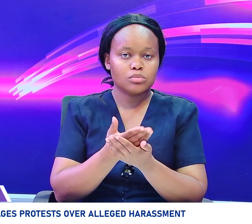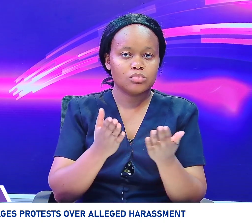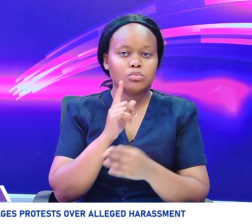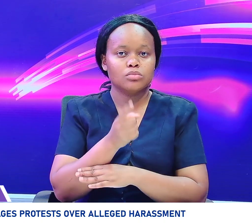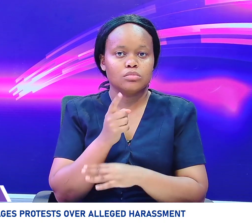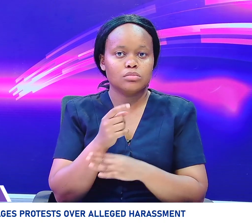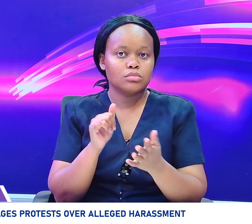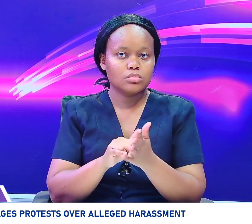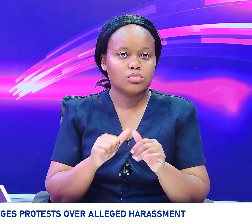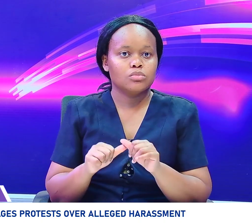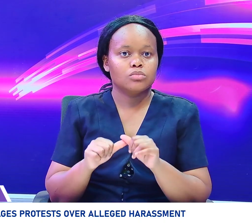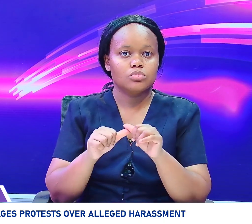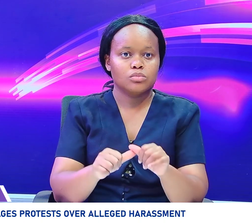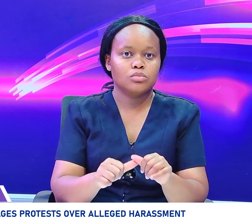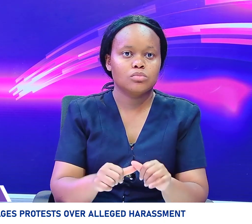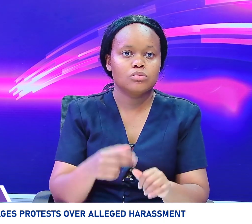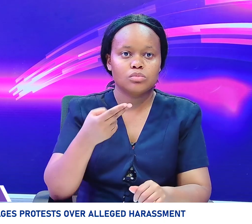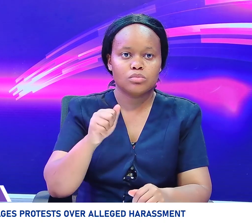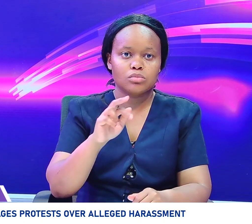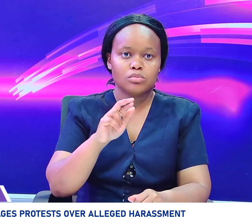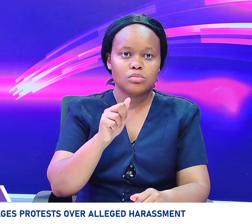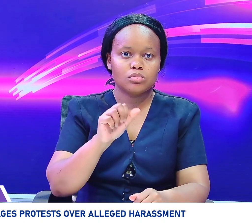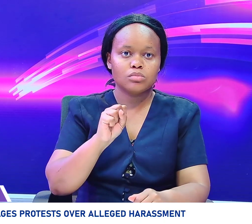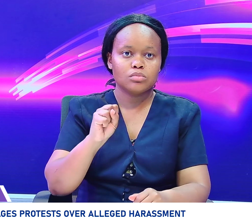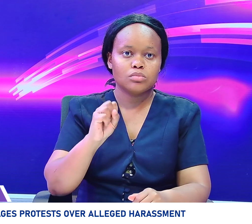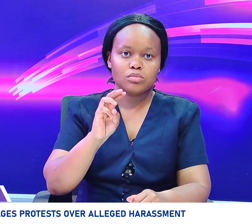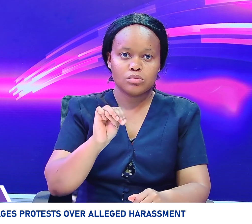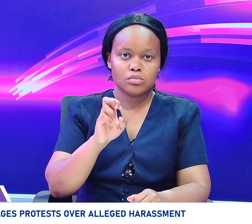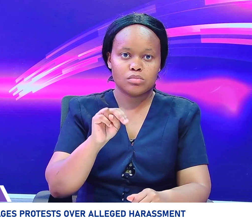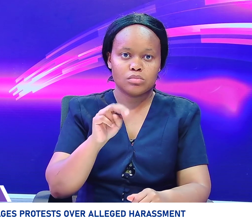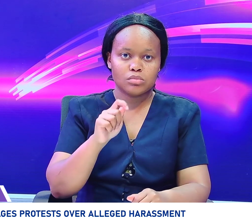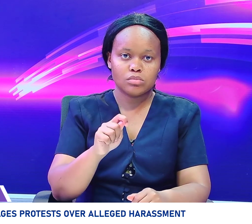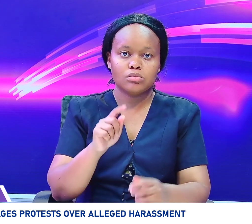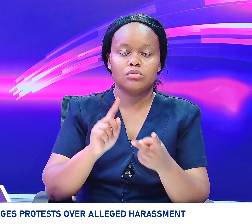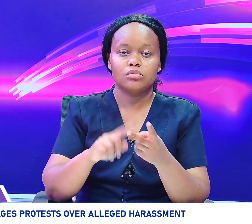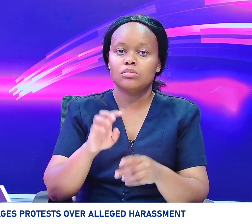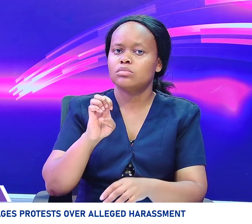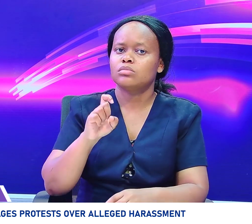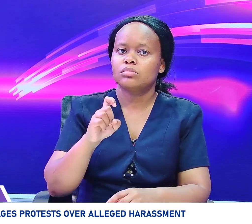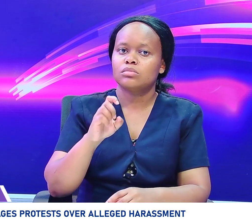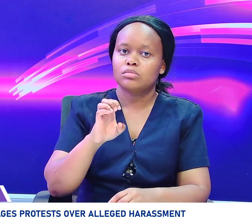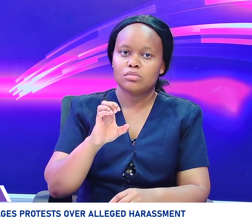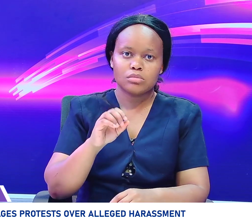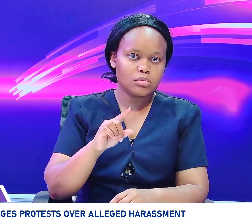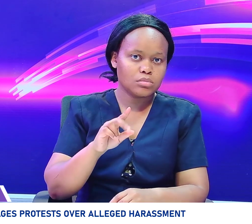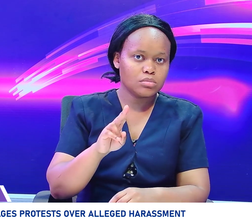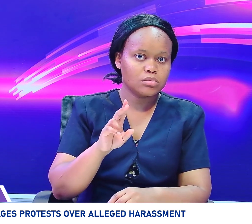the management of mining activities. They warned that continued harassment and exclusion from the mines will